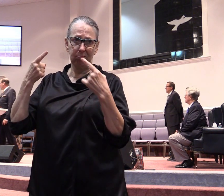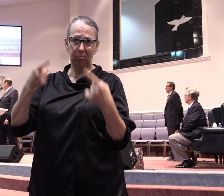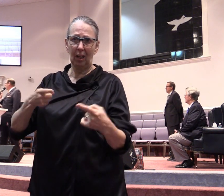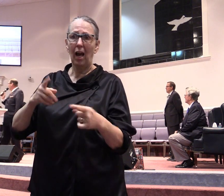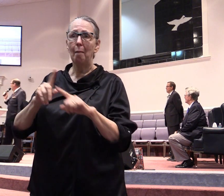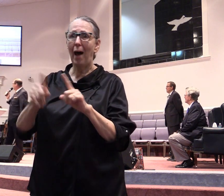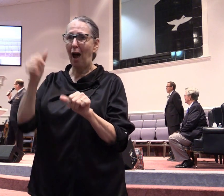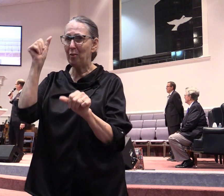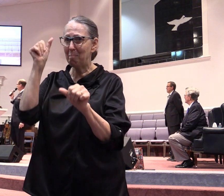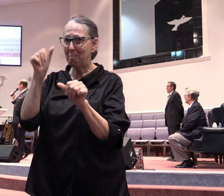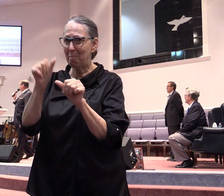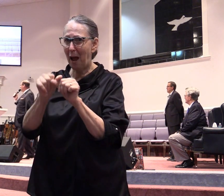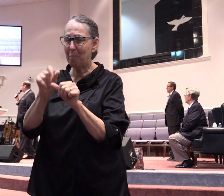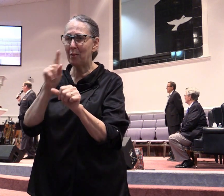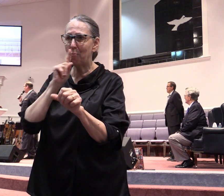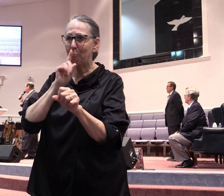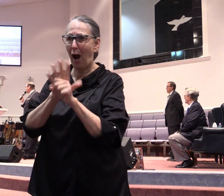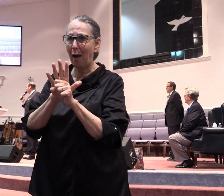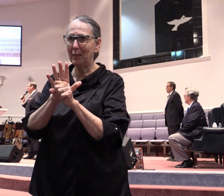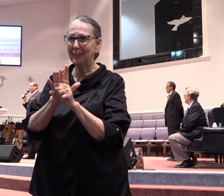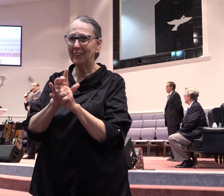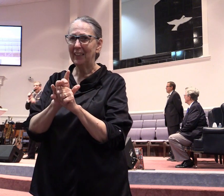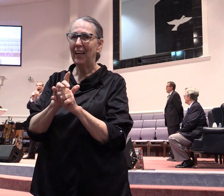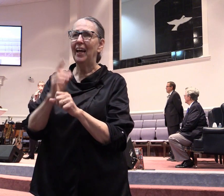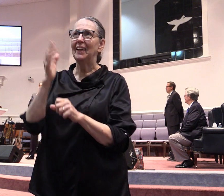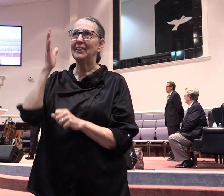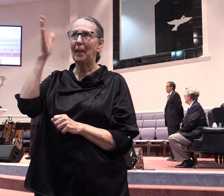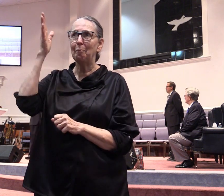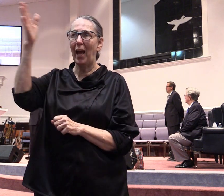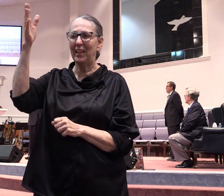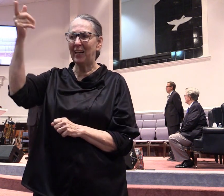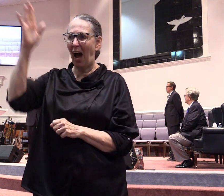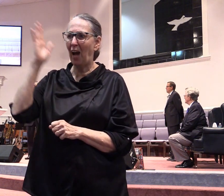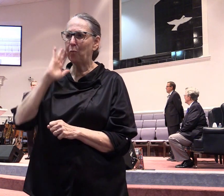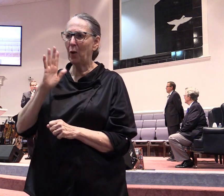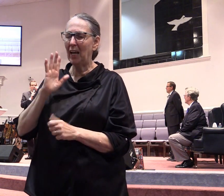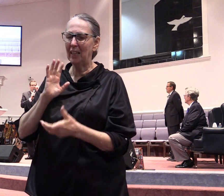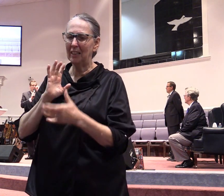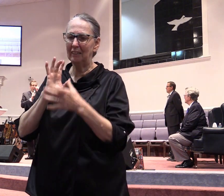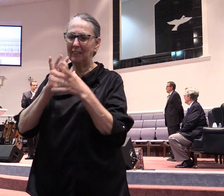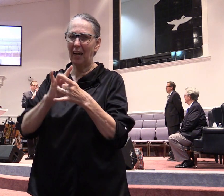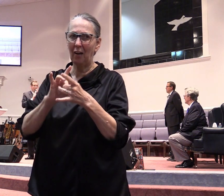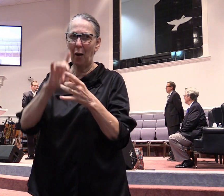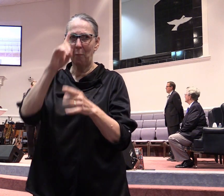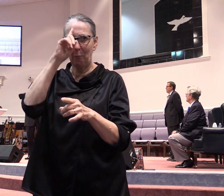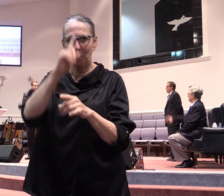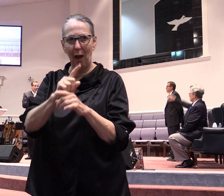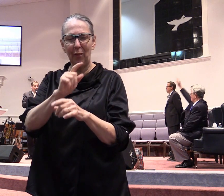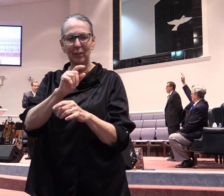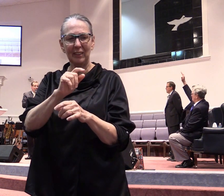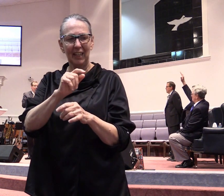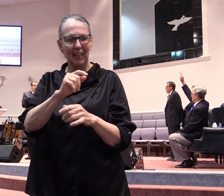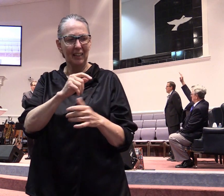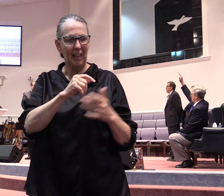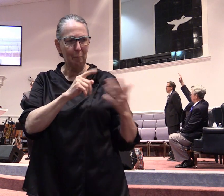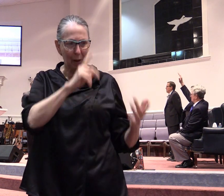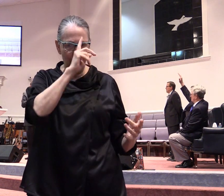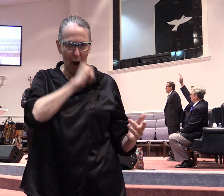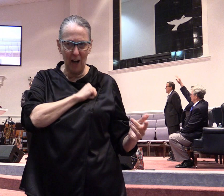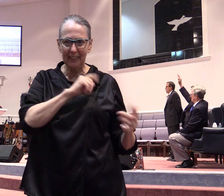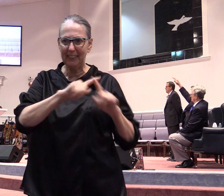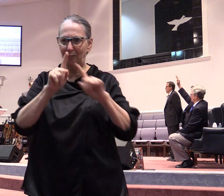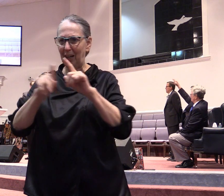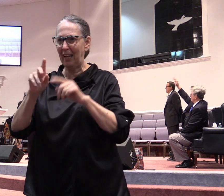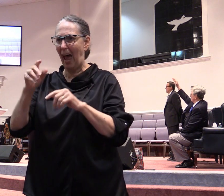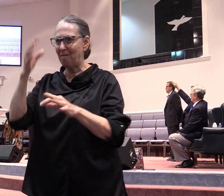I remember getting a promise in the middle of this that at some point God would unite me with brothers of like precious faith. I got